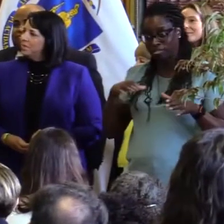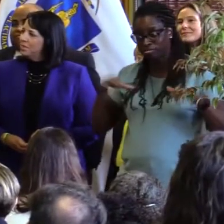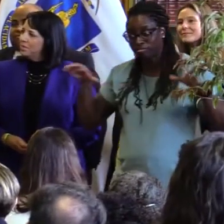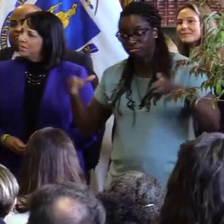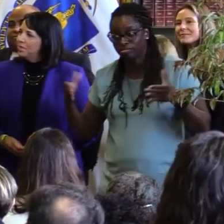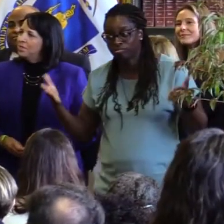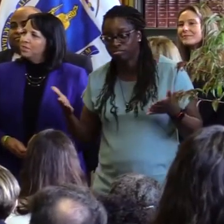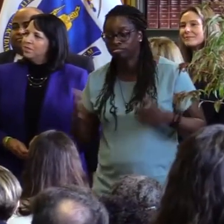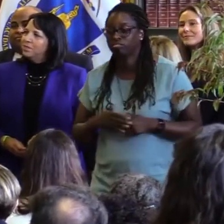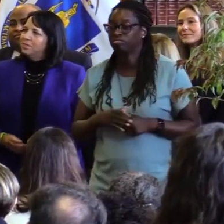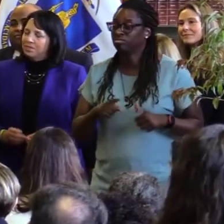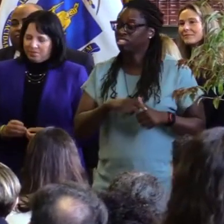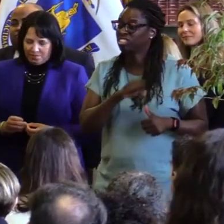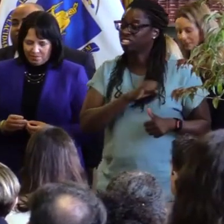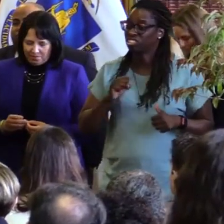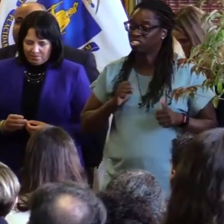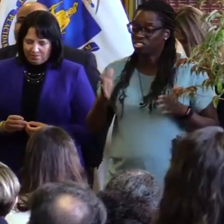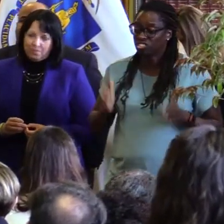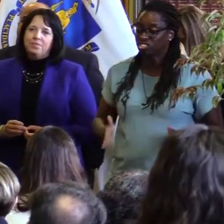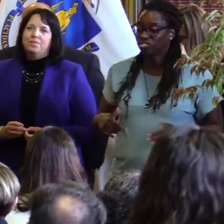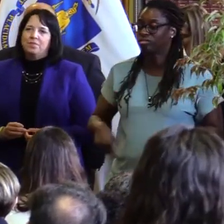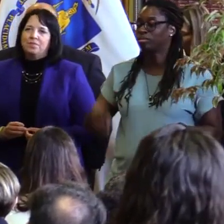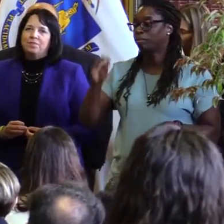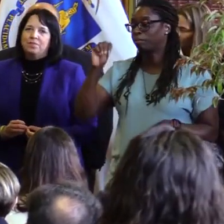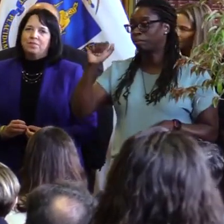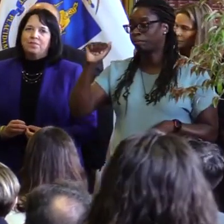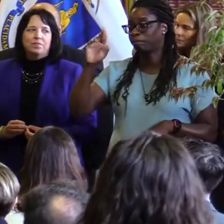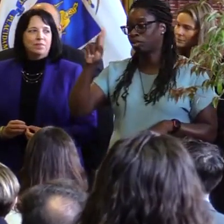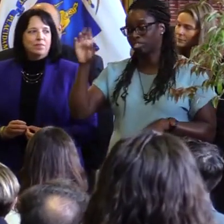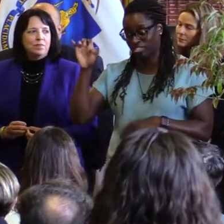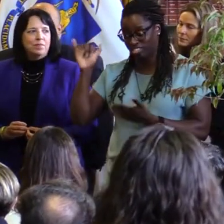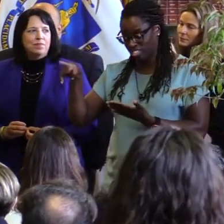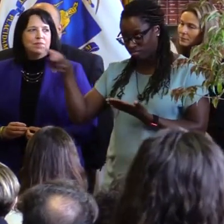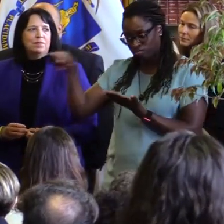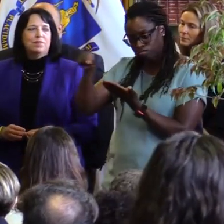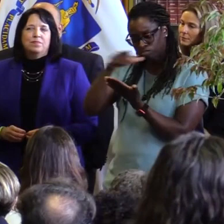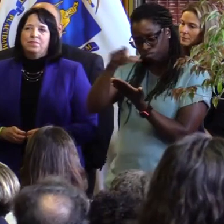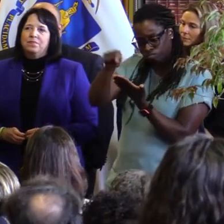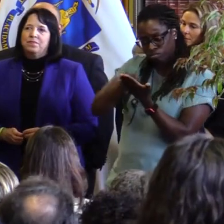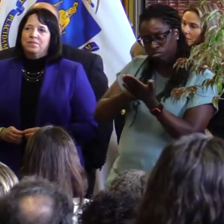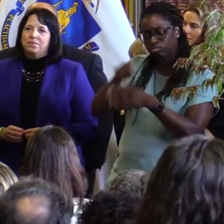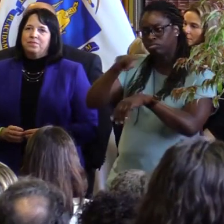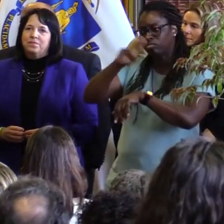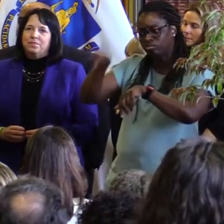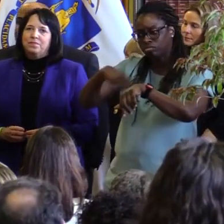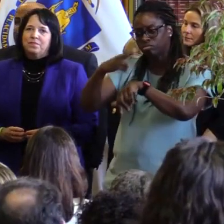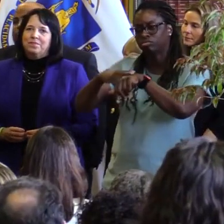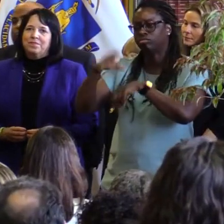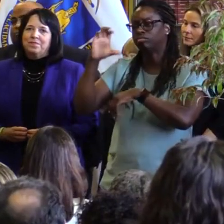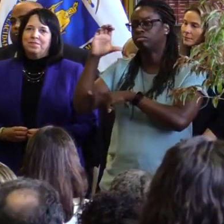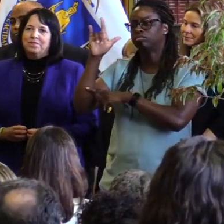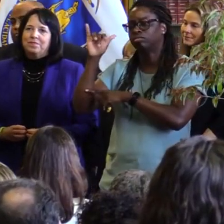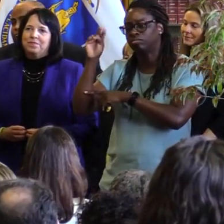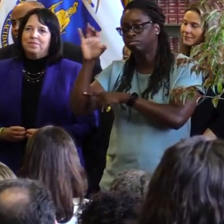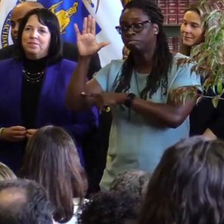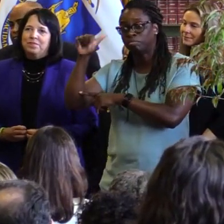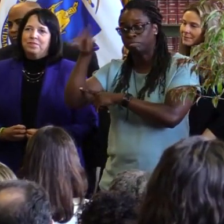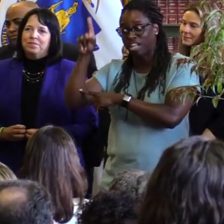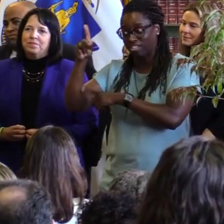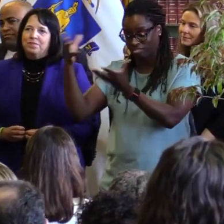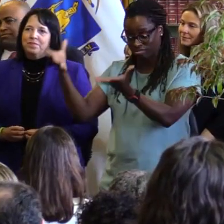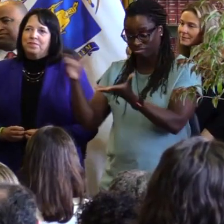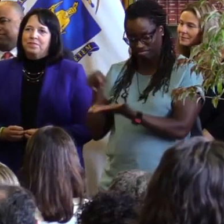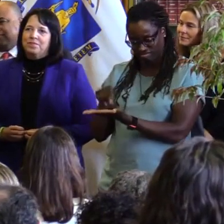was co-author of the National Climate Bank legislation. It formed the basis of the $27